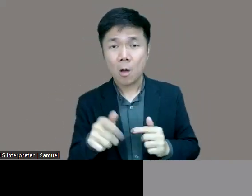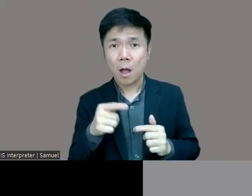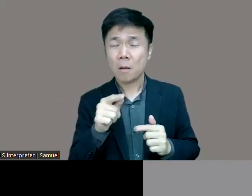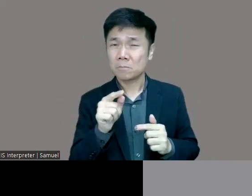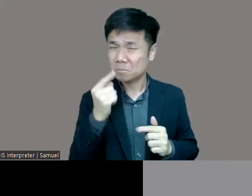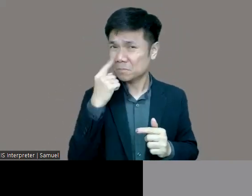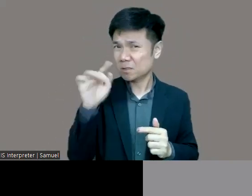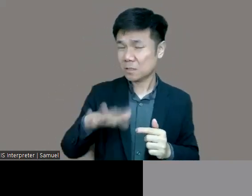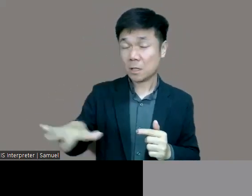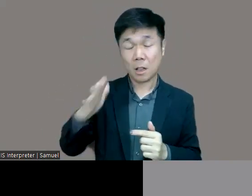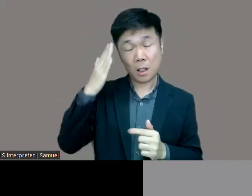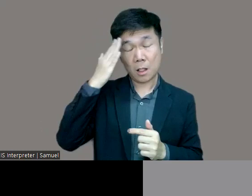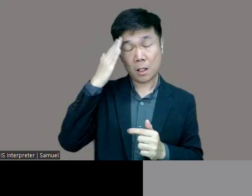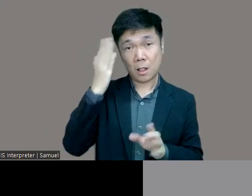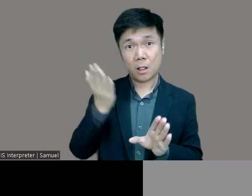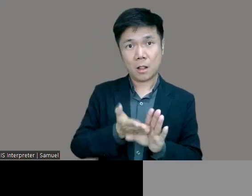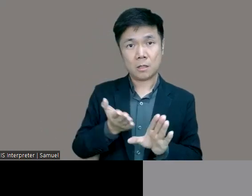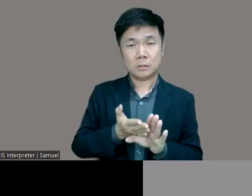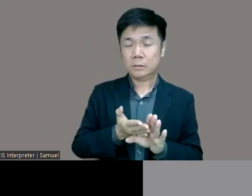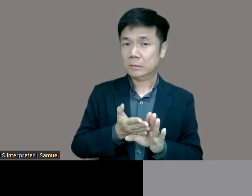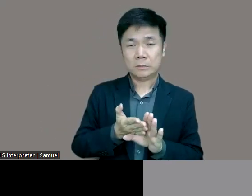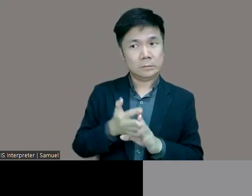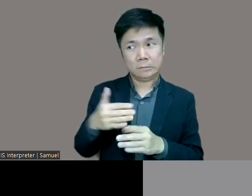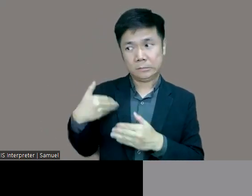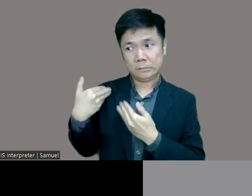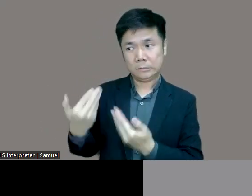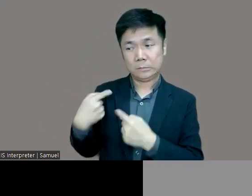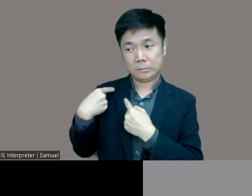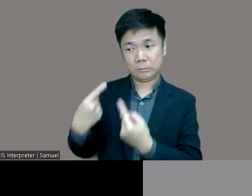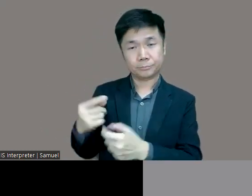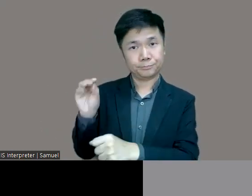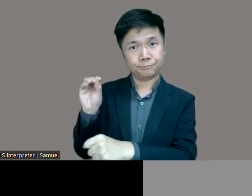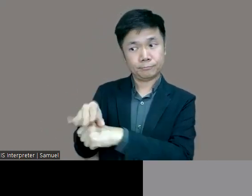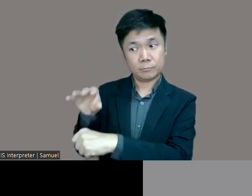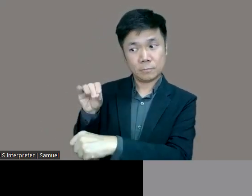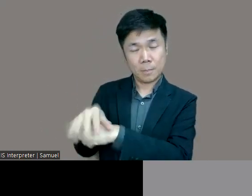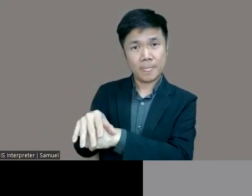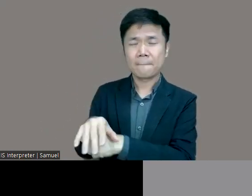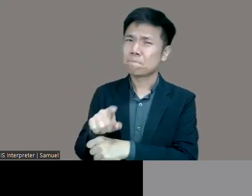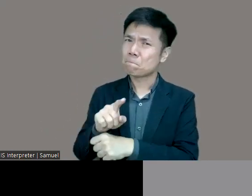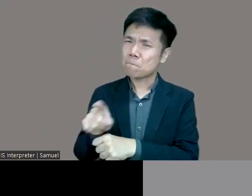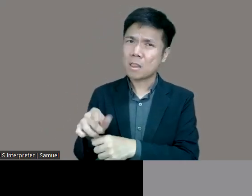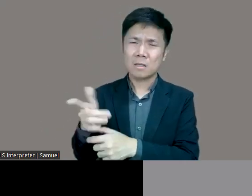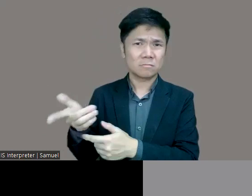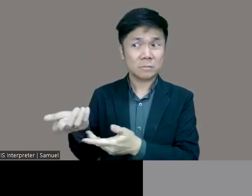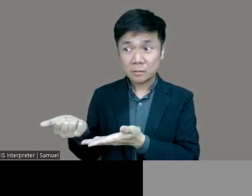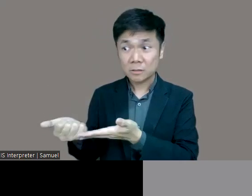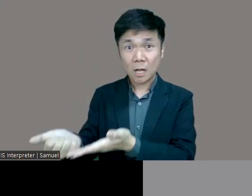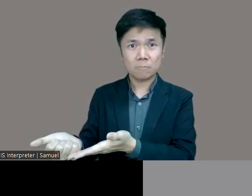some psychosocial counseling, but there is still this limitation